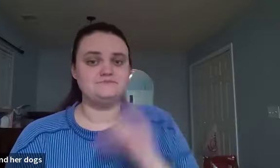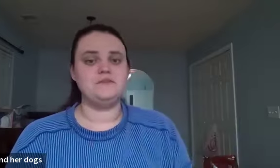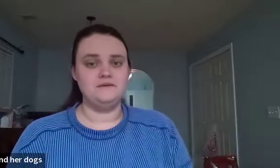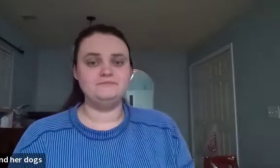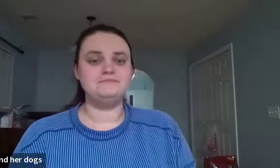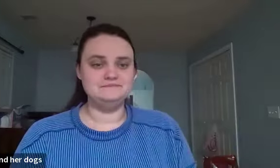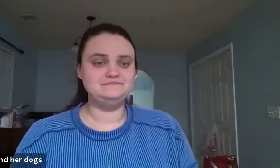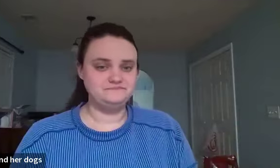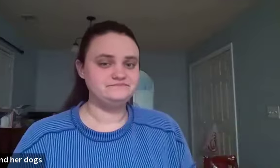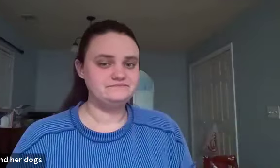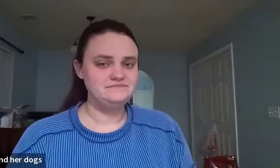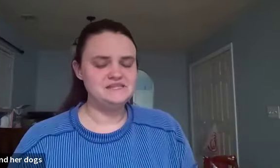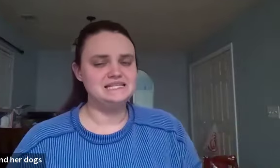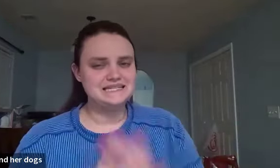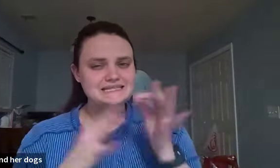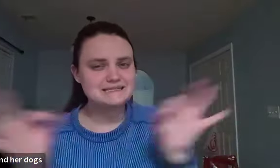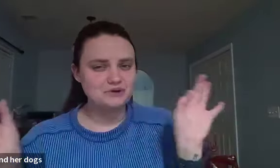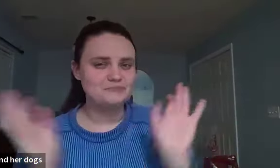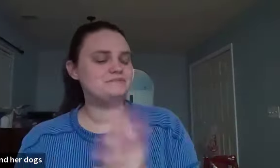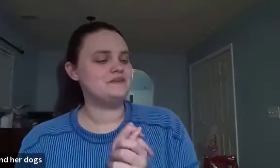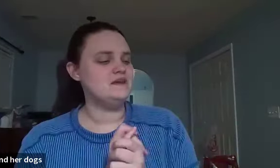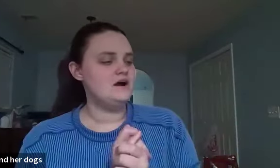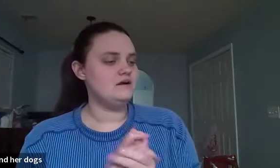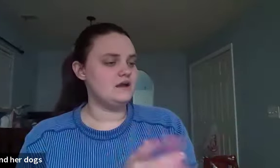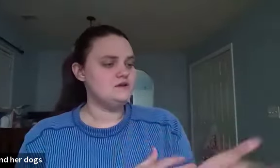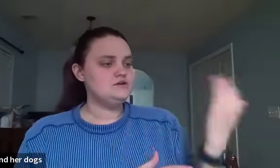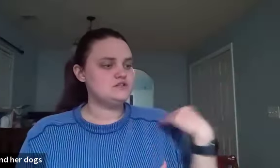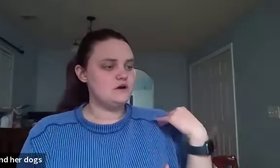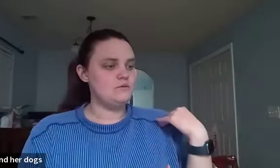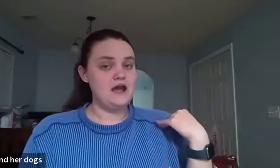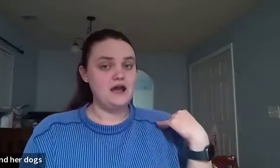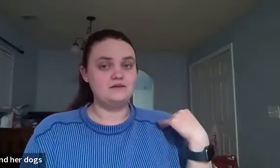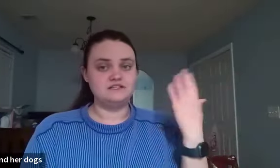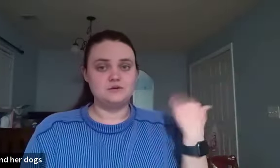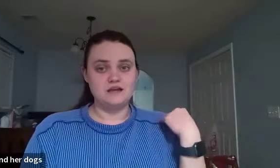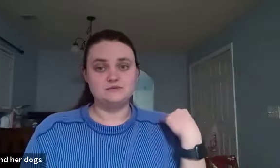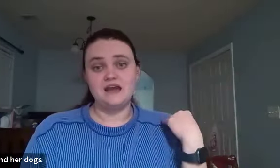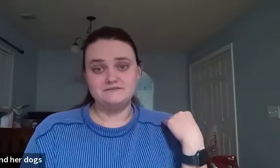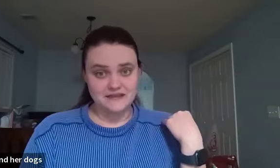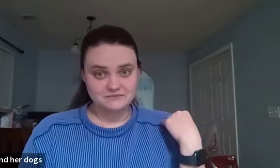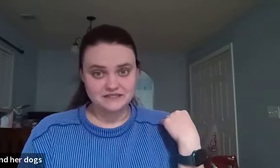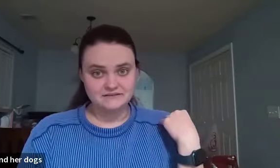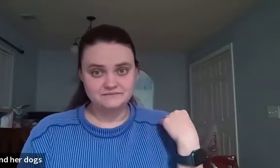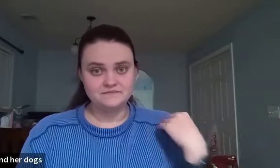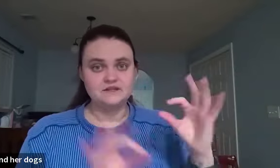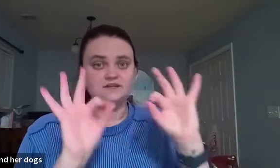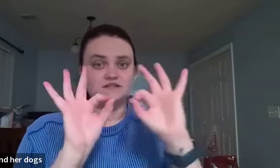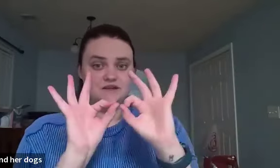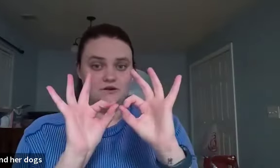Parents. It's nice and simple. Okay, so we had, let's go back. So we had family.